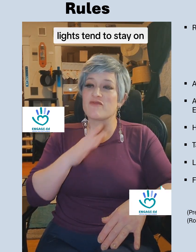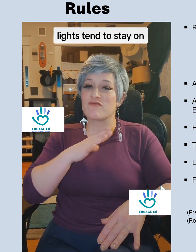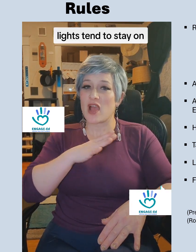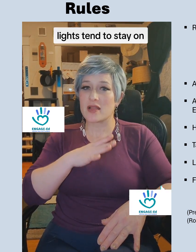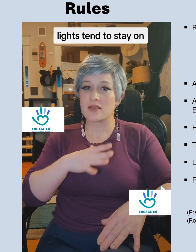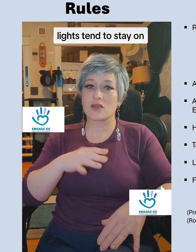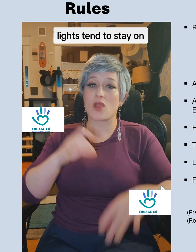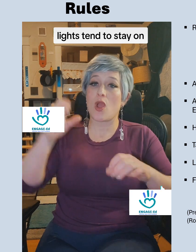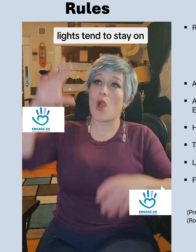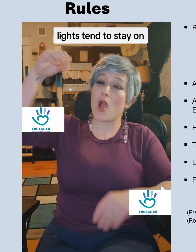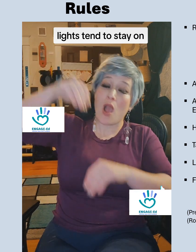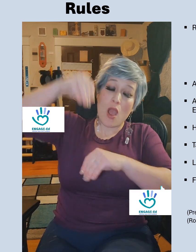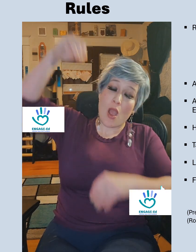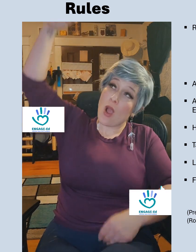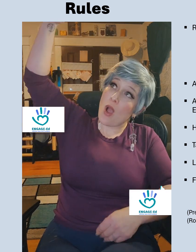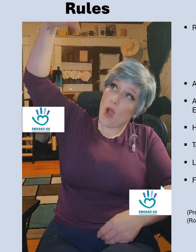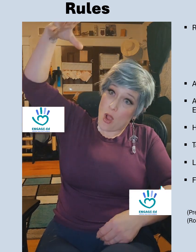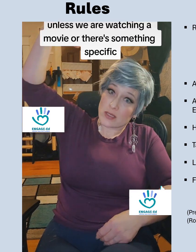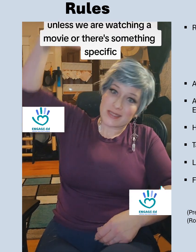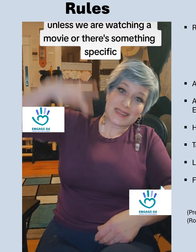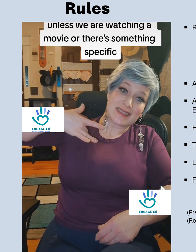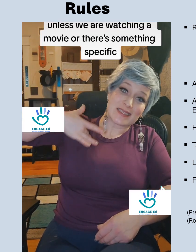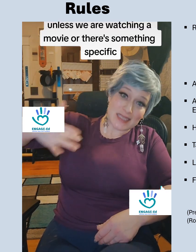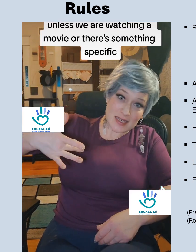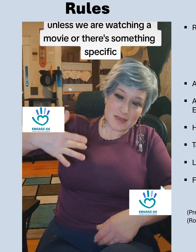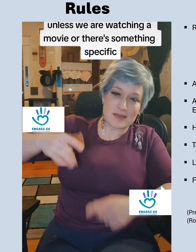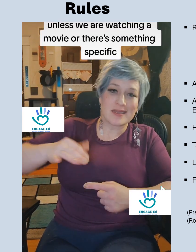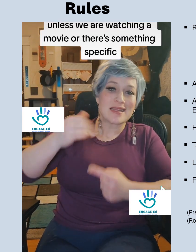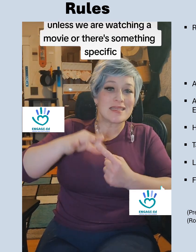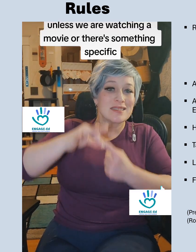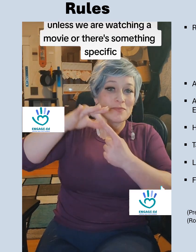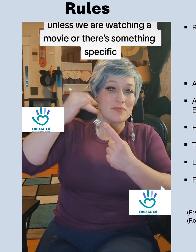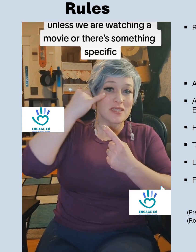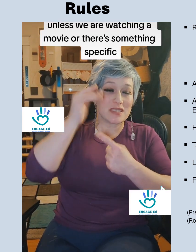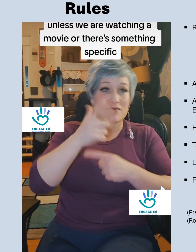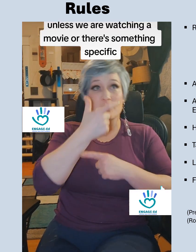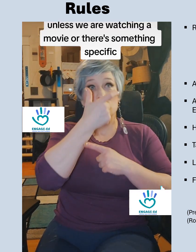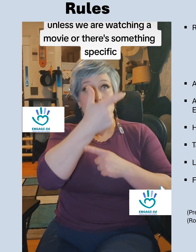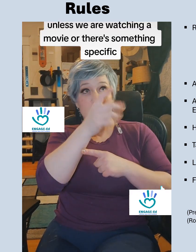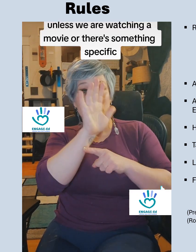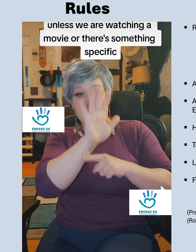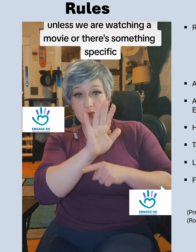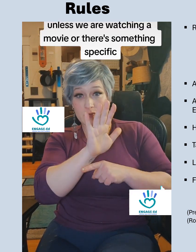Lights tend to stay on unless